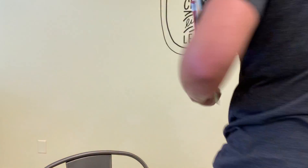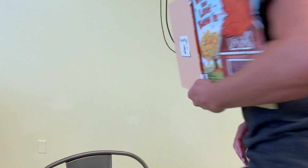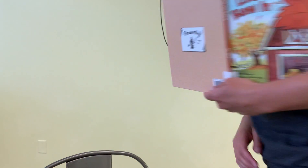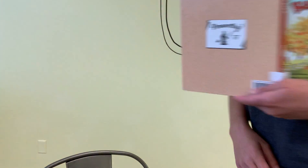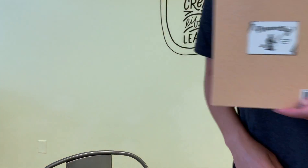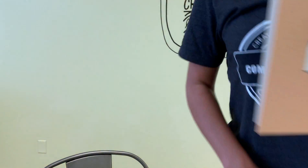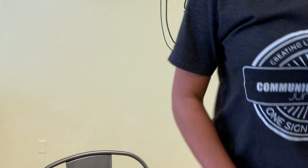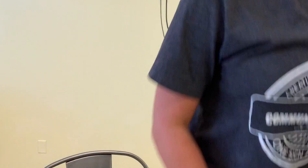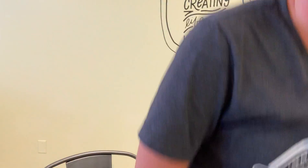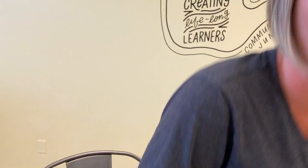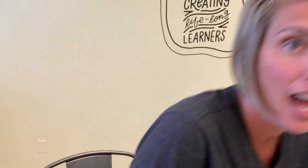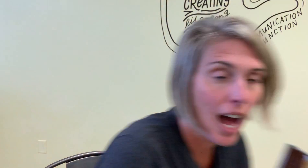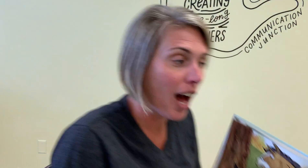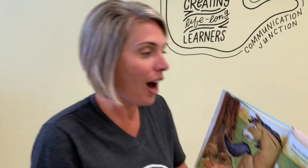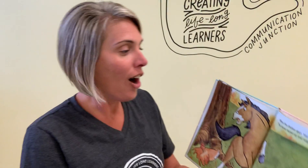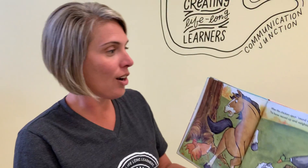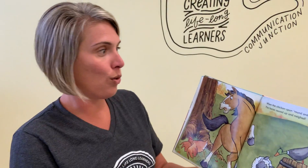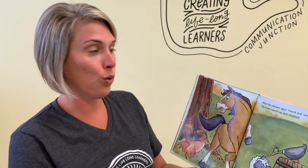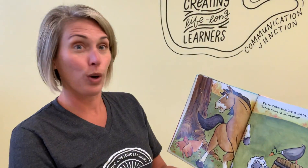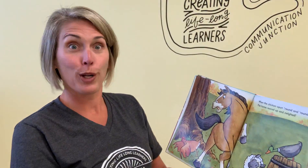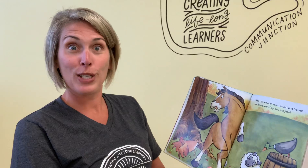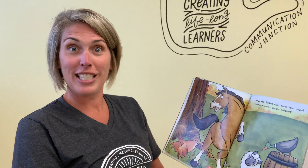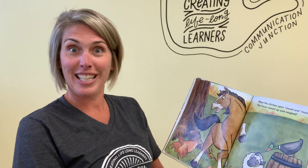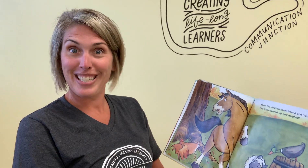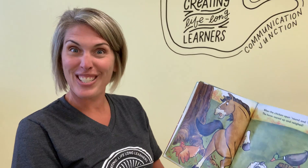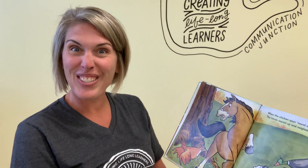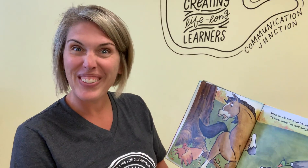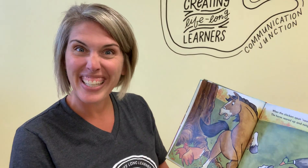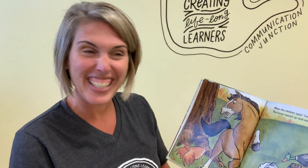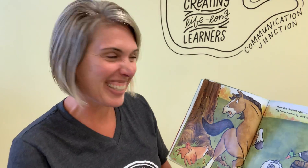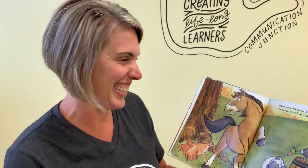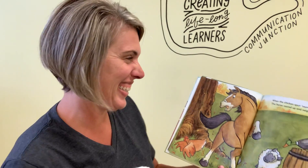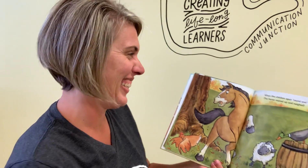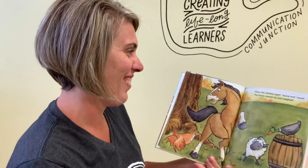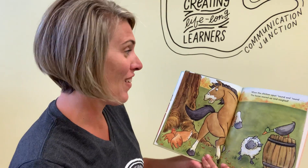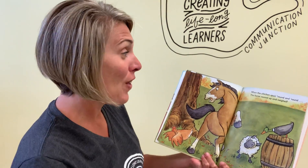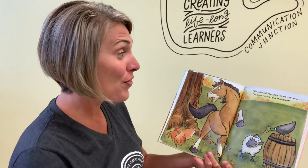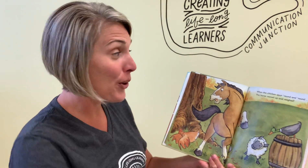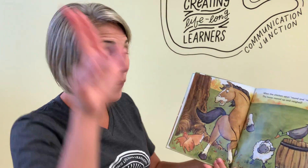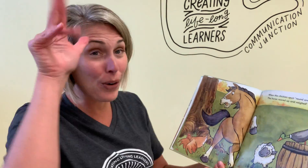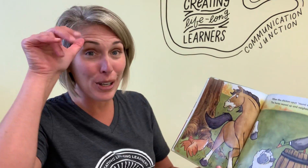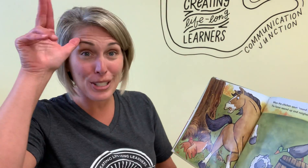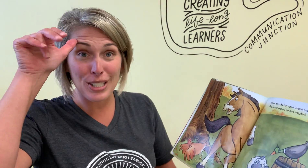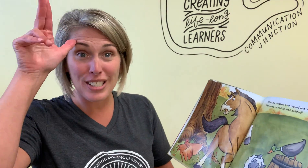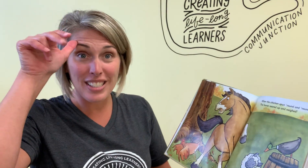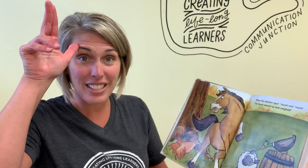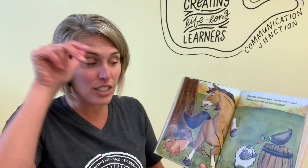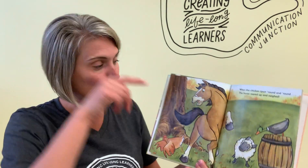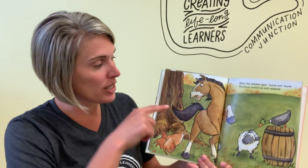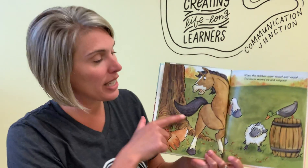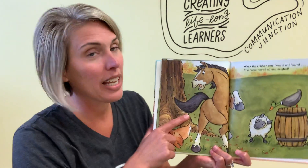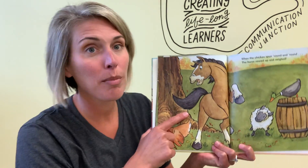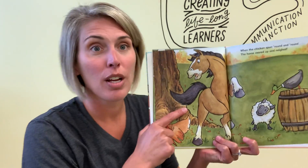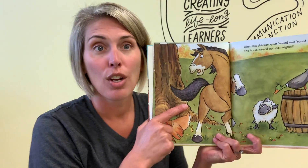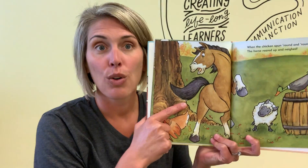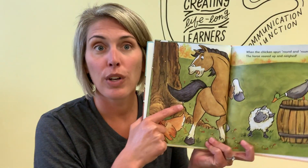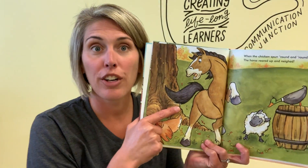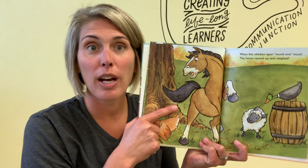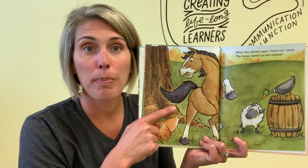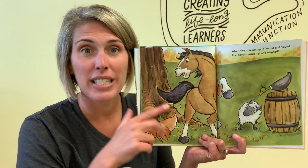and round. Ooh, are you dizzy? Did you do it? The horse, do you see him? Reared up and